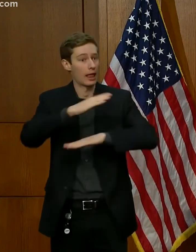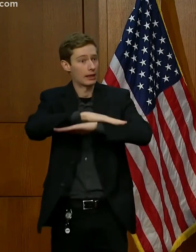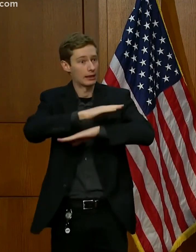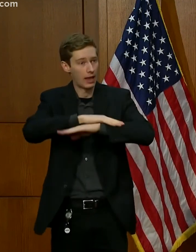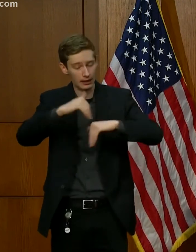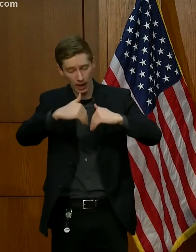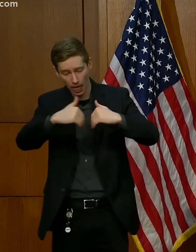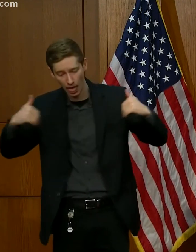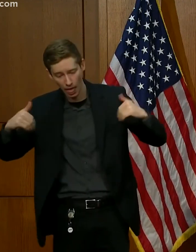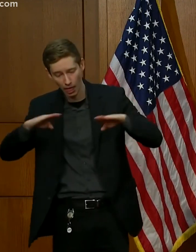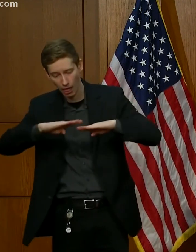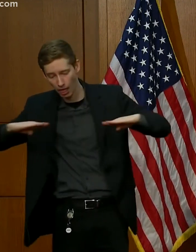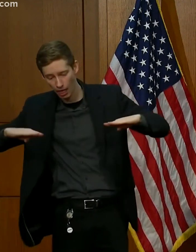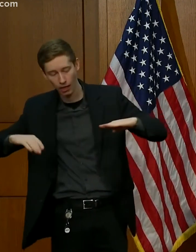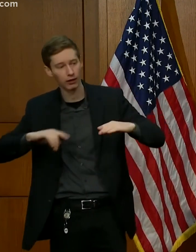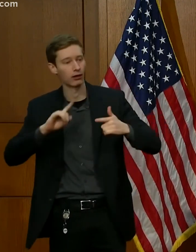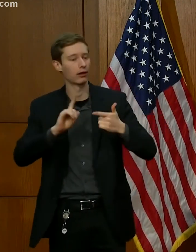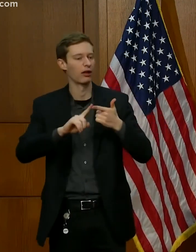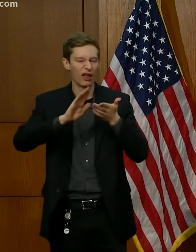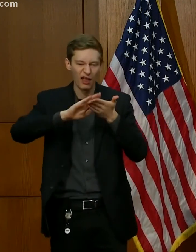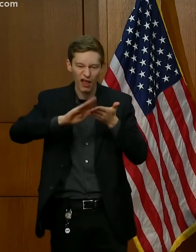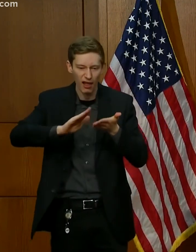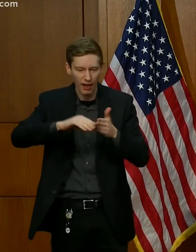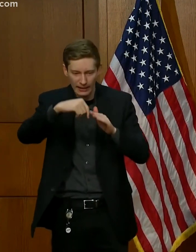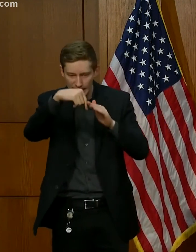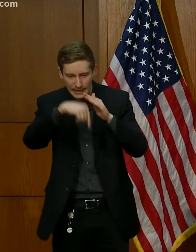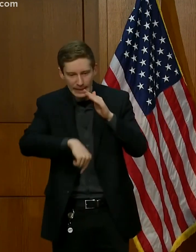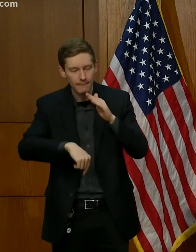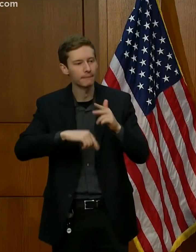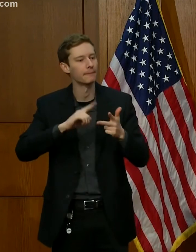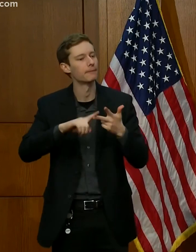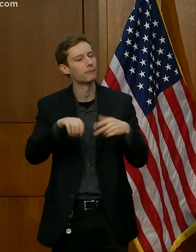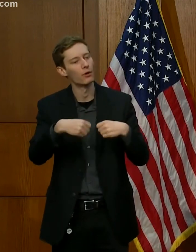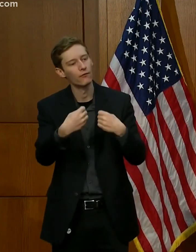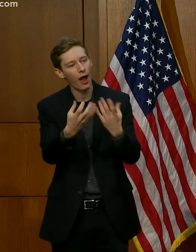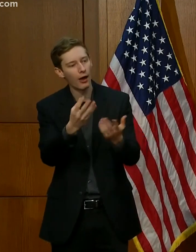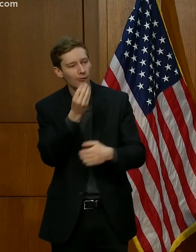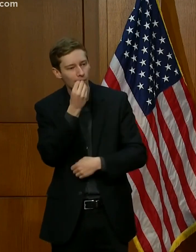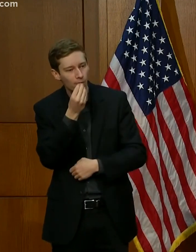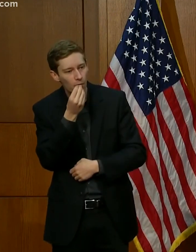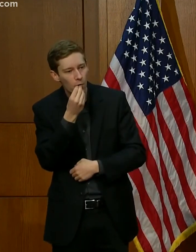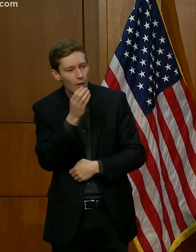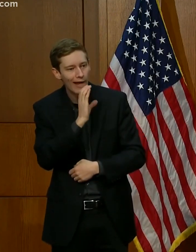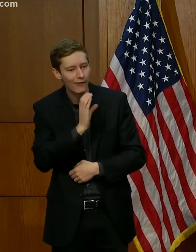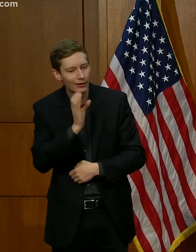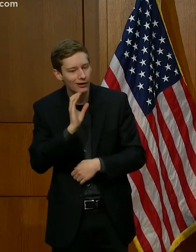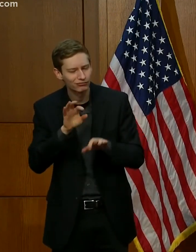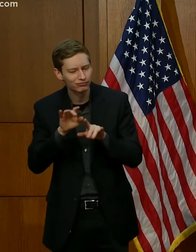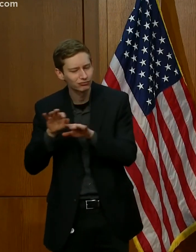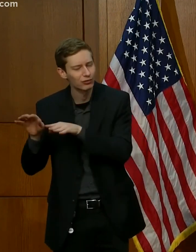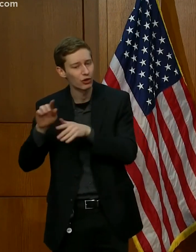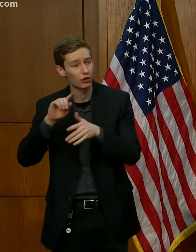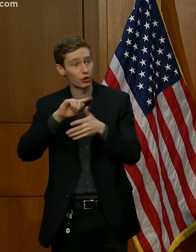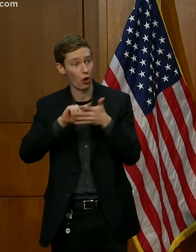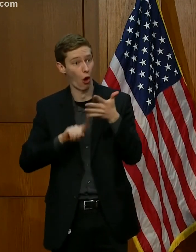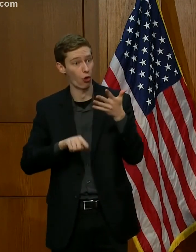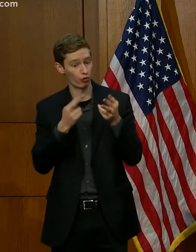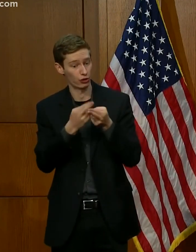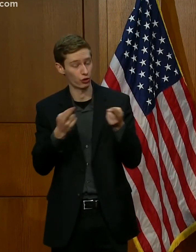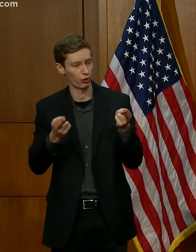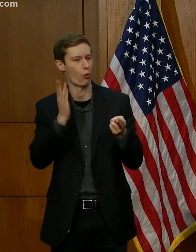it be sanitizing, how we properly provide nutrition to the students. Those resources will be there, and we'll